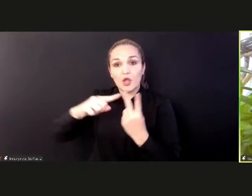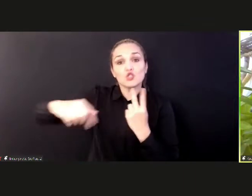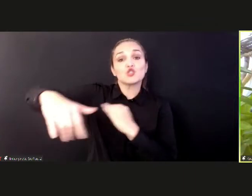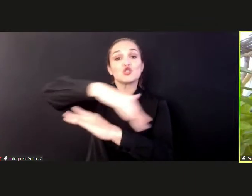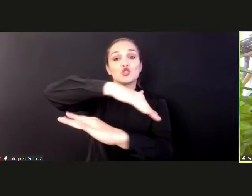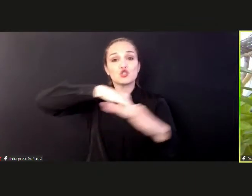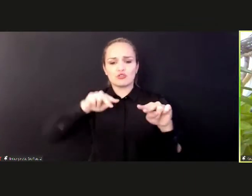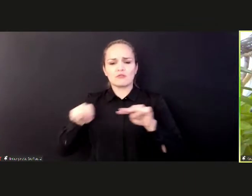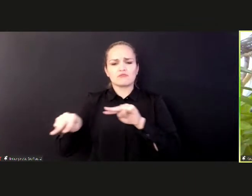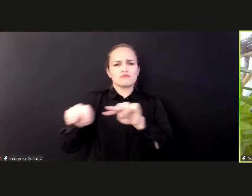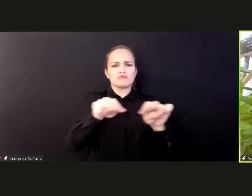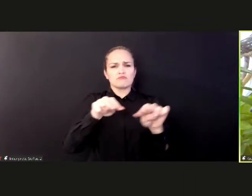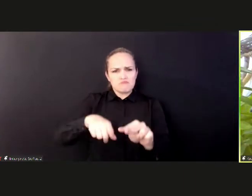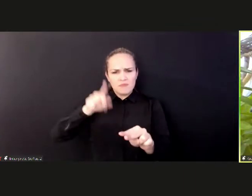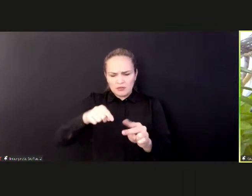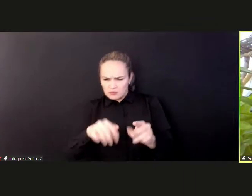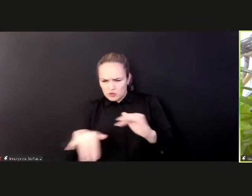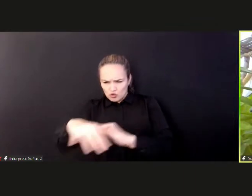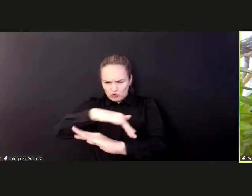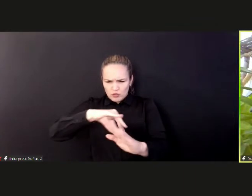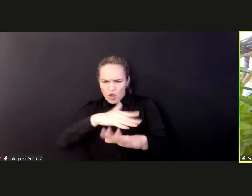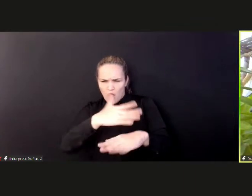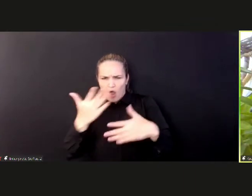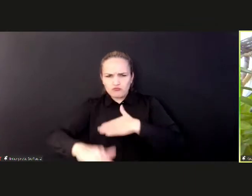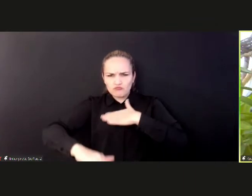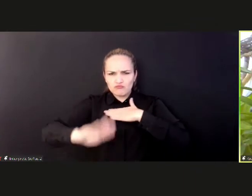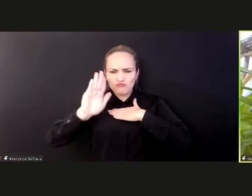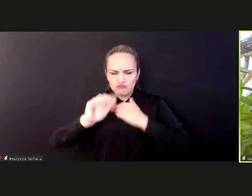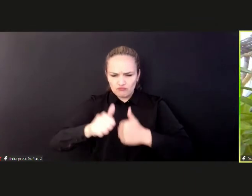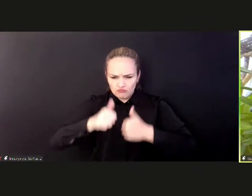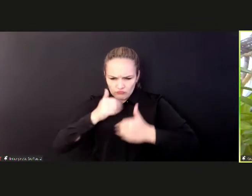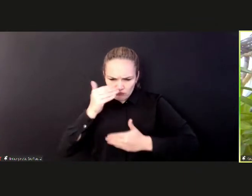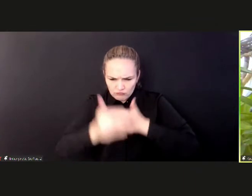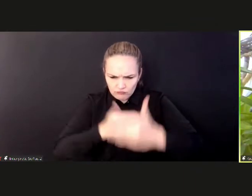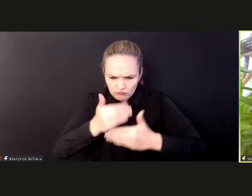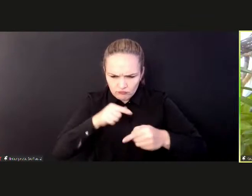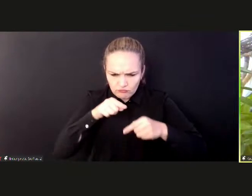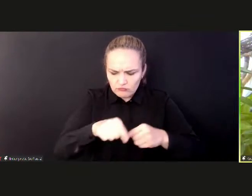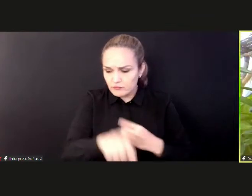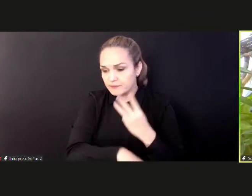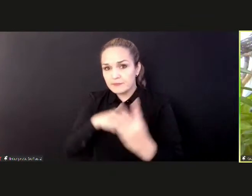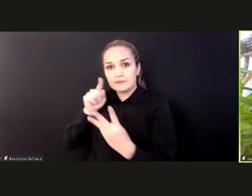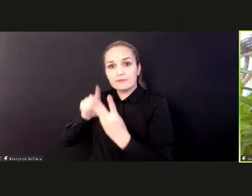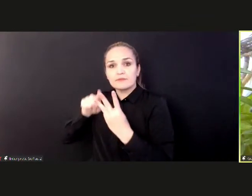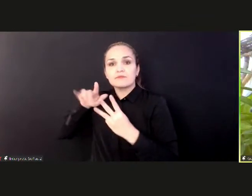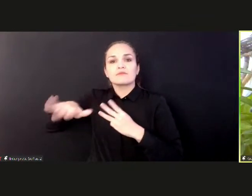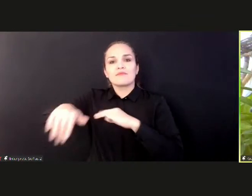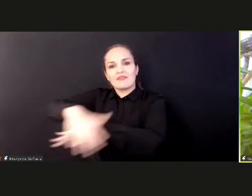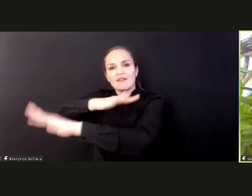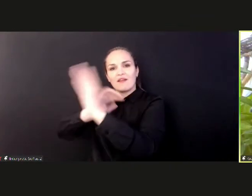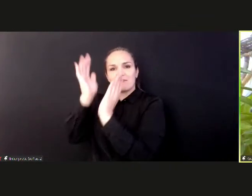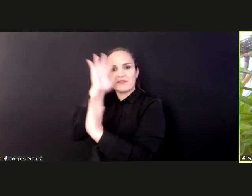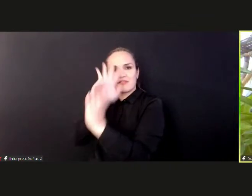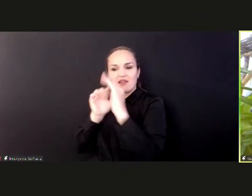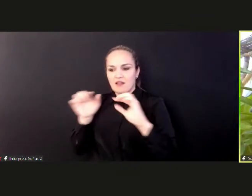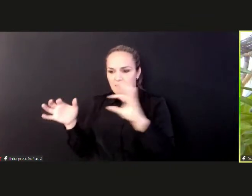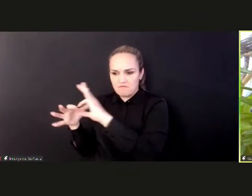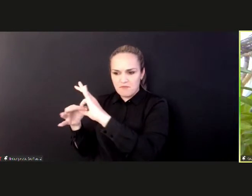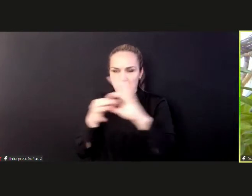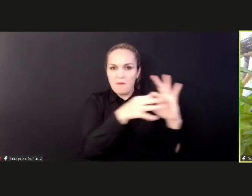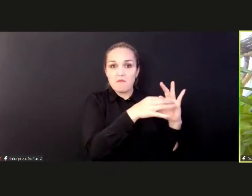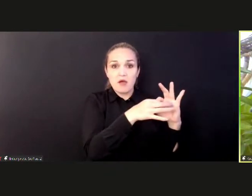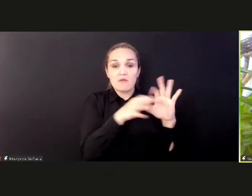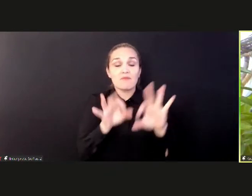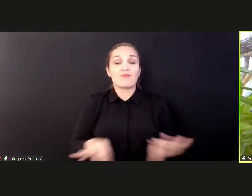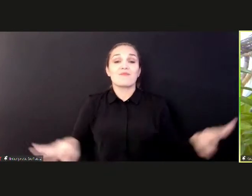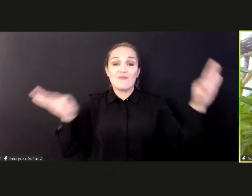the sustainability of these projects. Now, having given that background, I thought also it was also important to give a picture about tourism